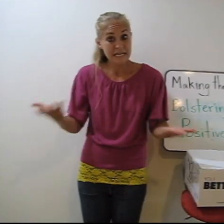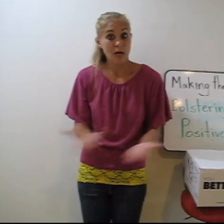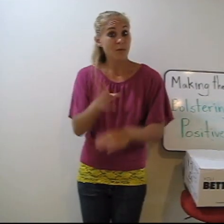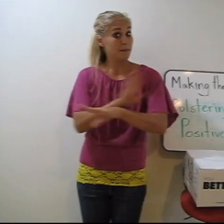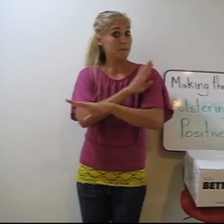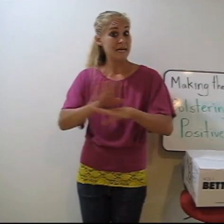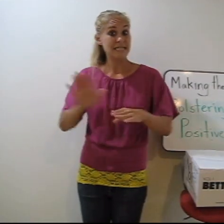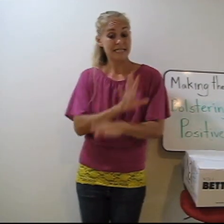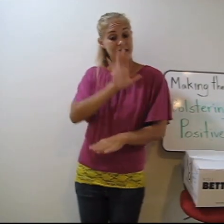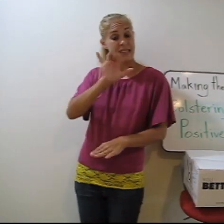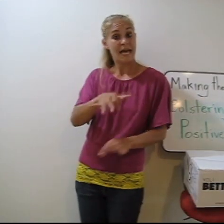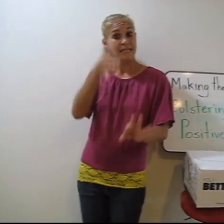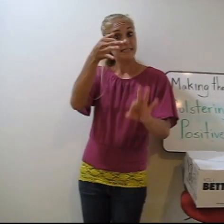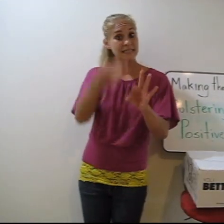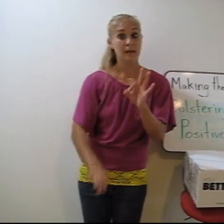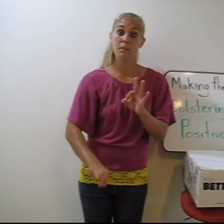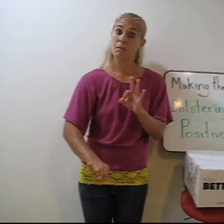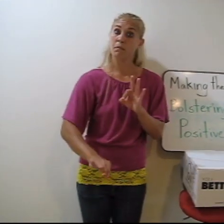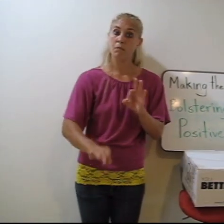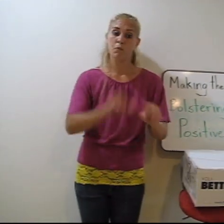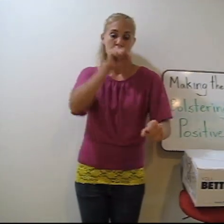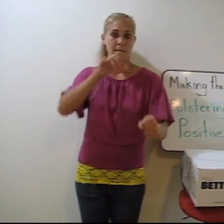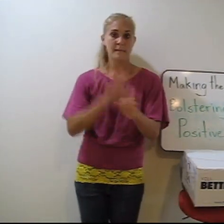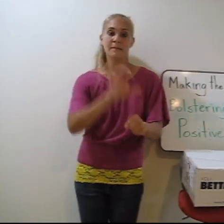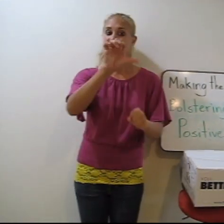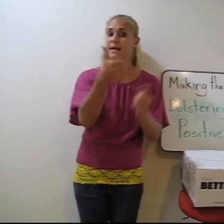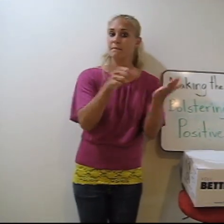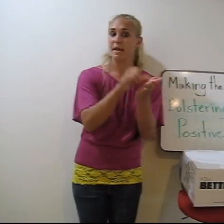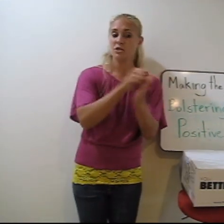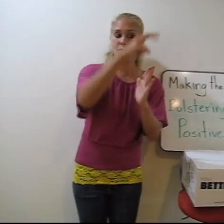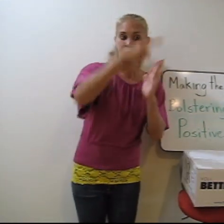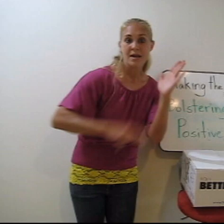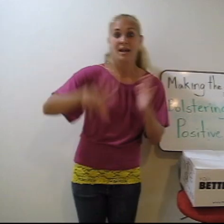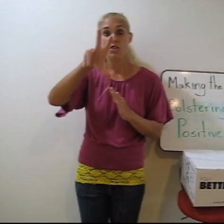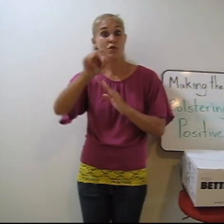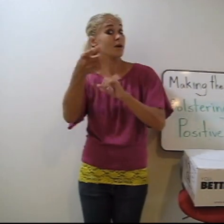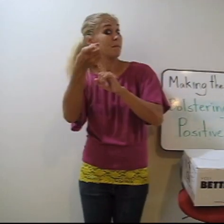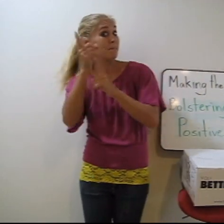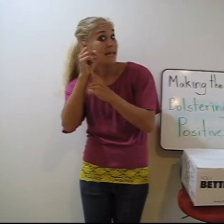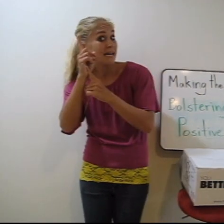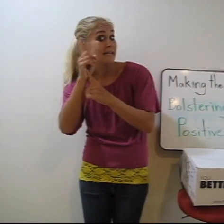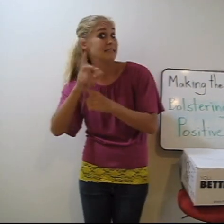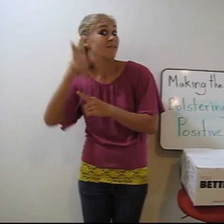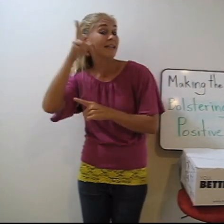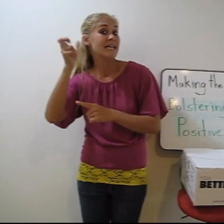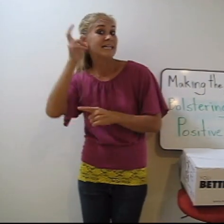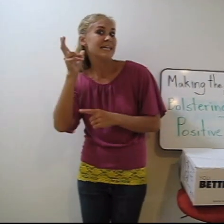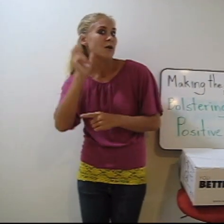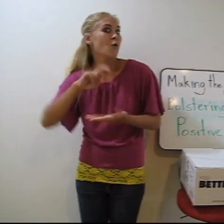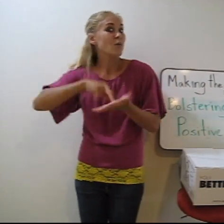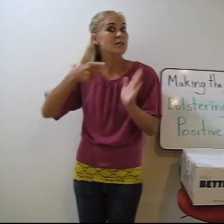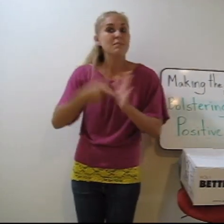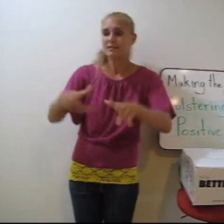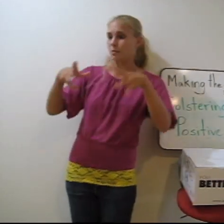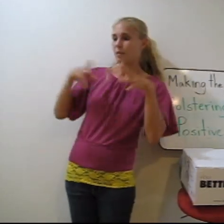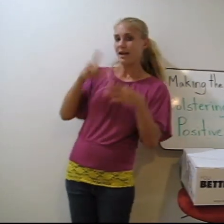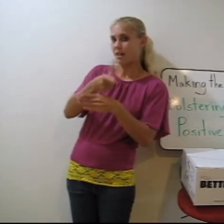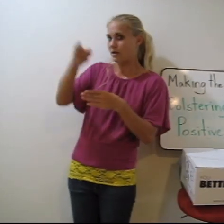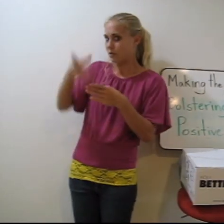commitment to 10 pages of reading and 30 minutes of listening, which by the way includes taking the weekends off, we don't want to wear you out or anything, you will